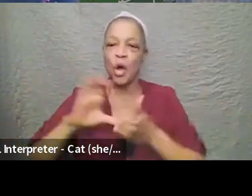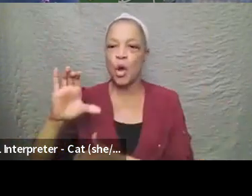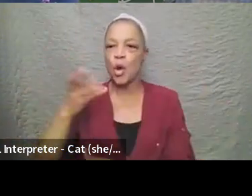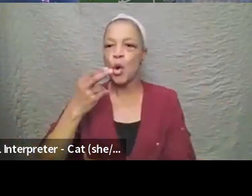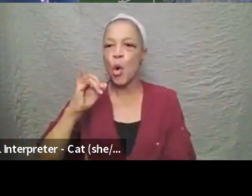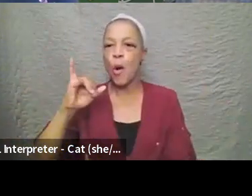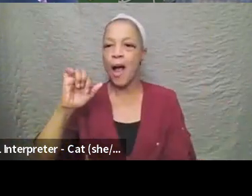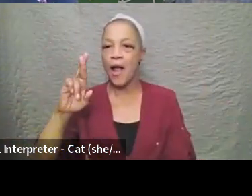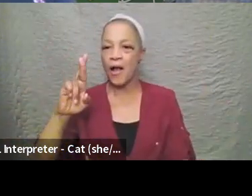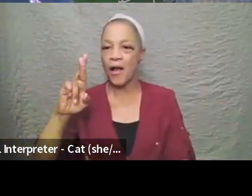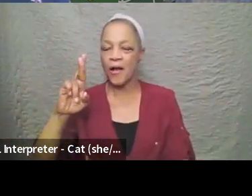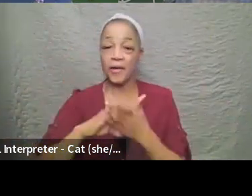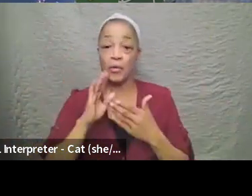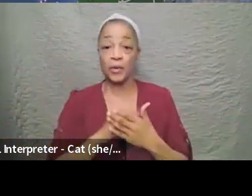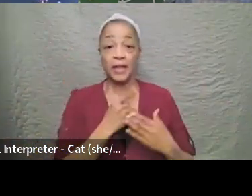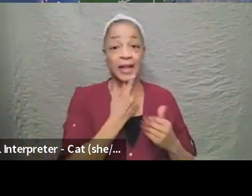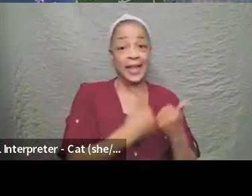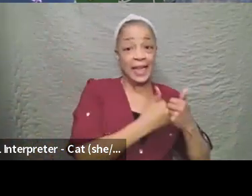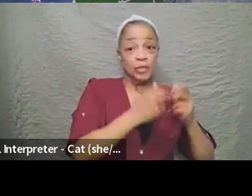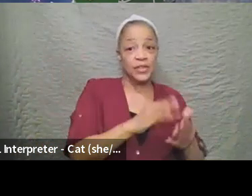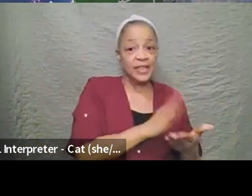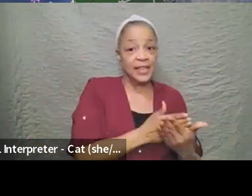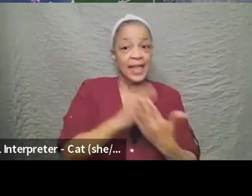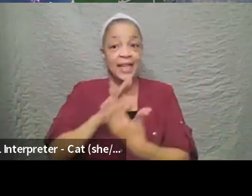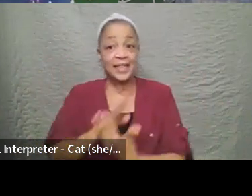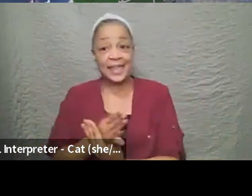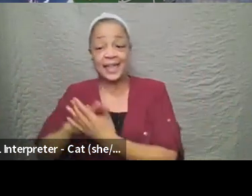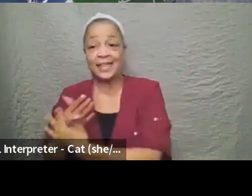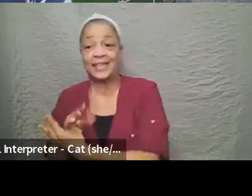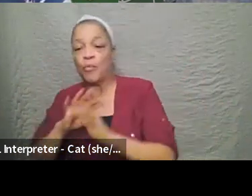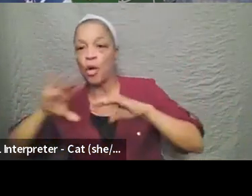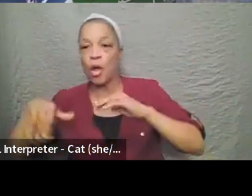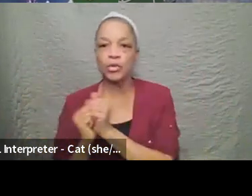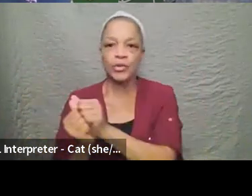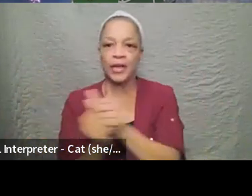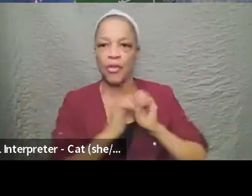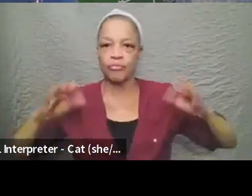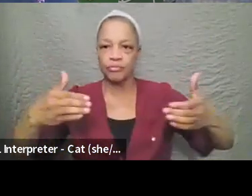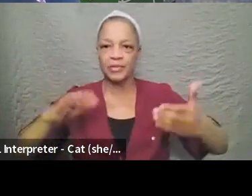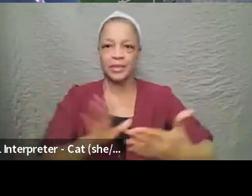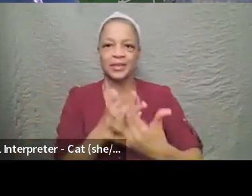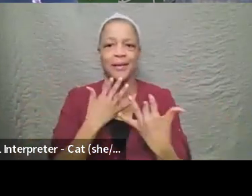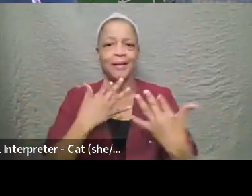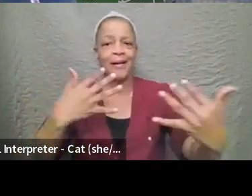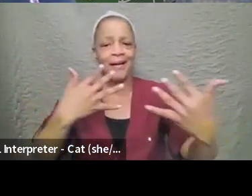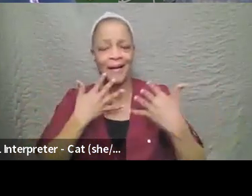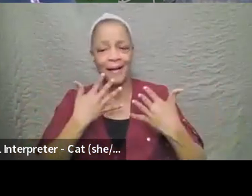would the choir sound like? And so it's bringing all this together because it might be 3 or 4 frameworks that work for